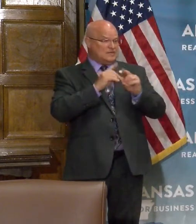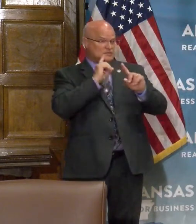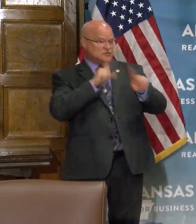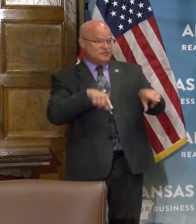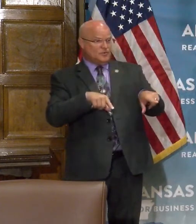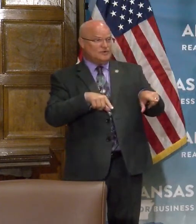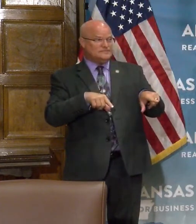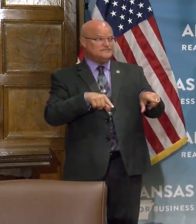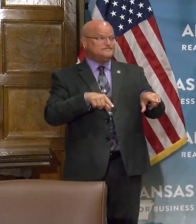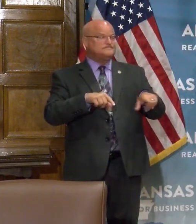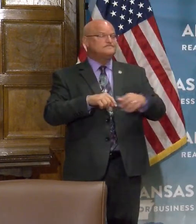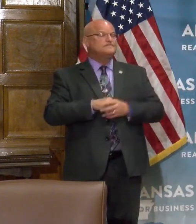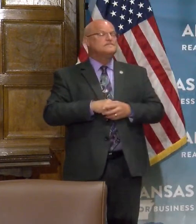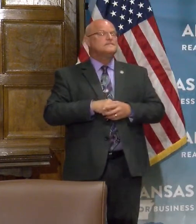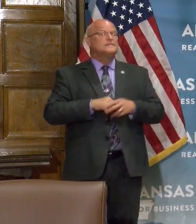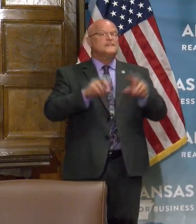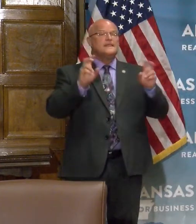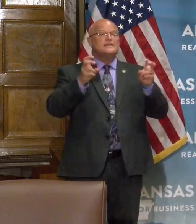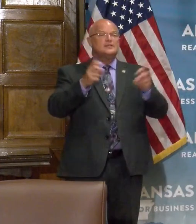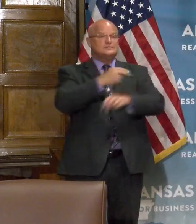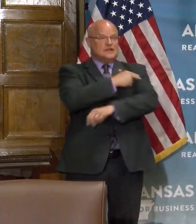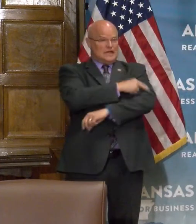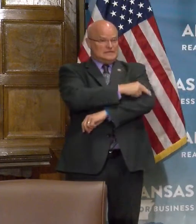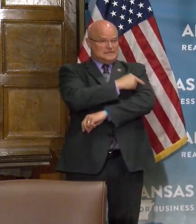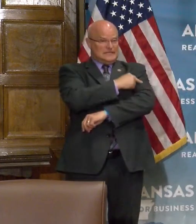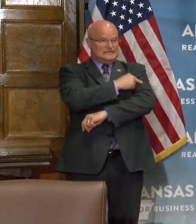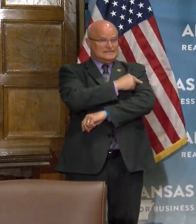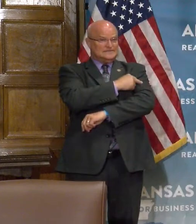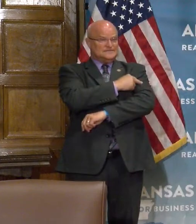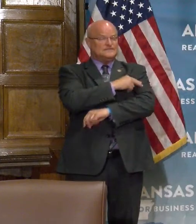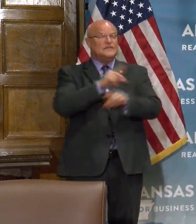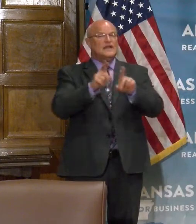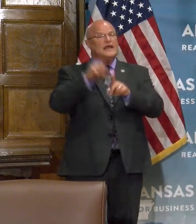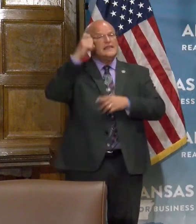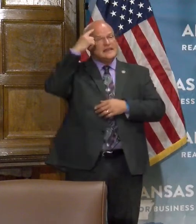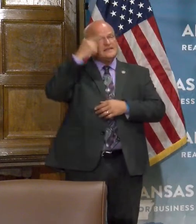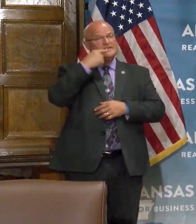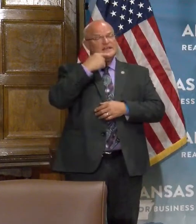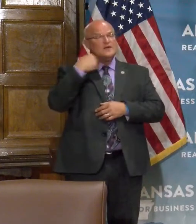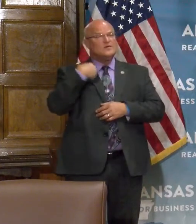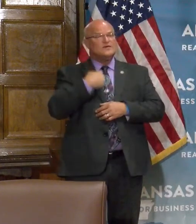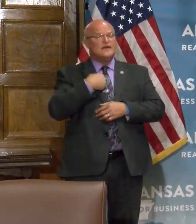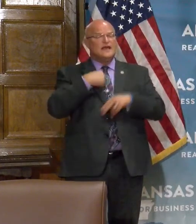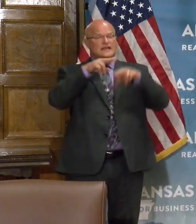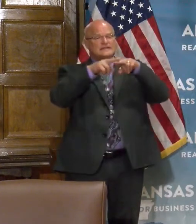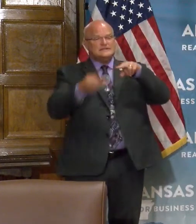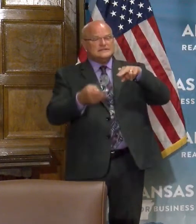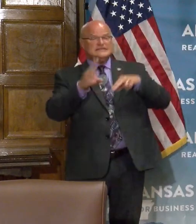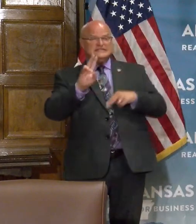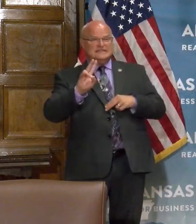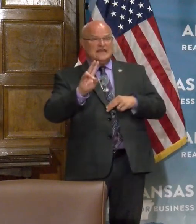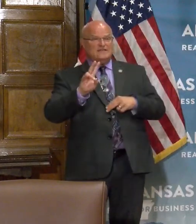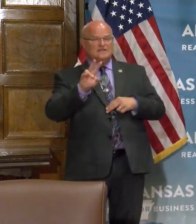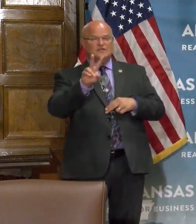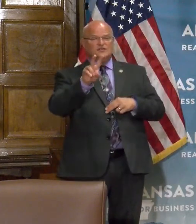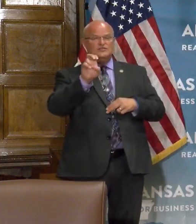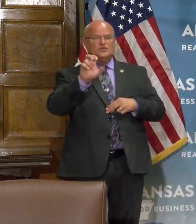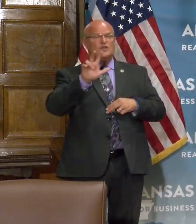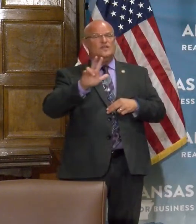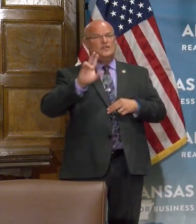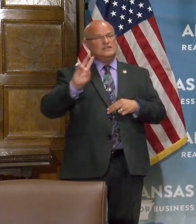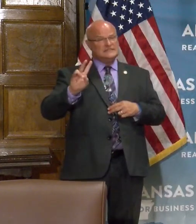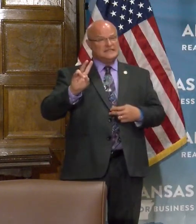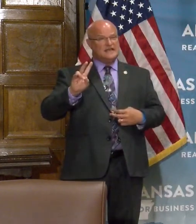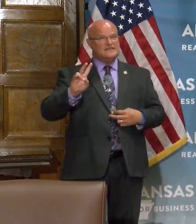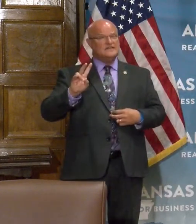report. In terms of hospitalized, as the governor mentioned, we've had a net decrease of 7, so we're at 237